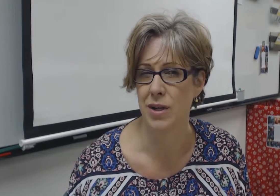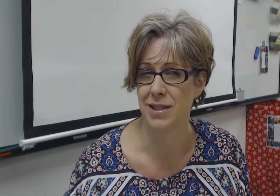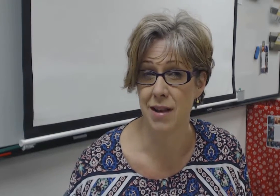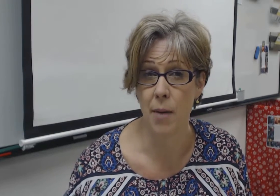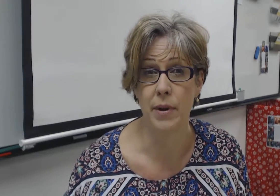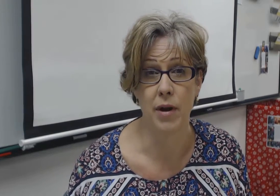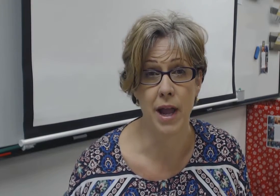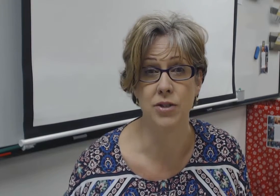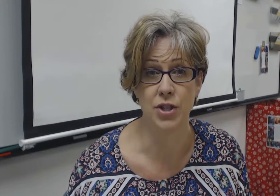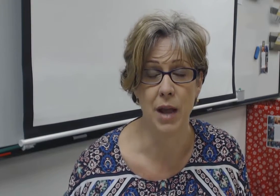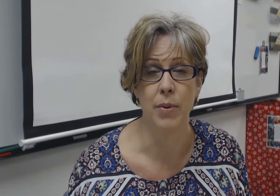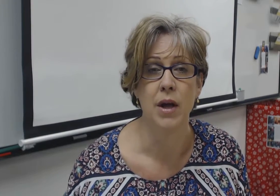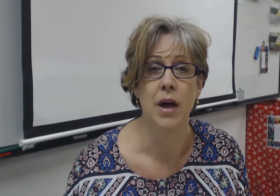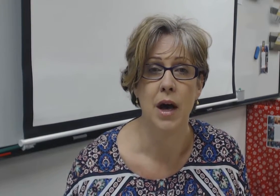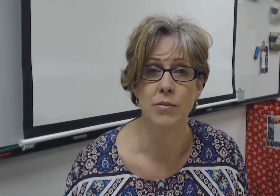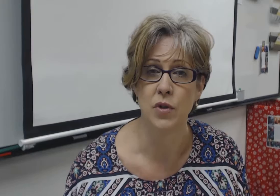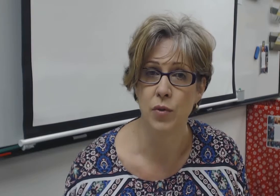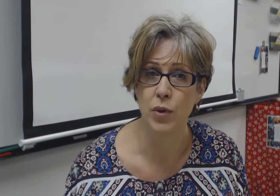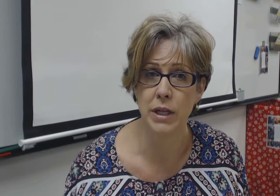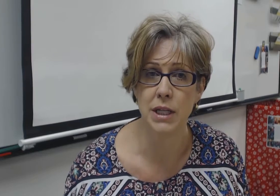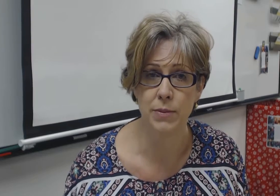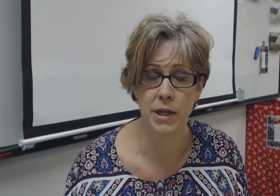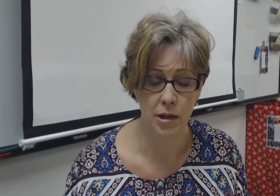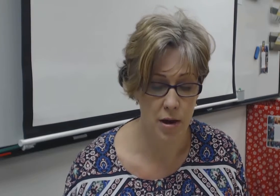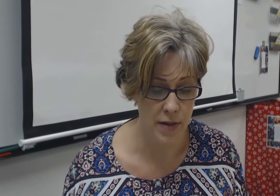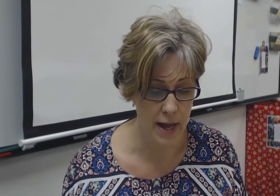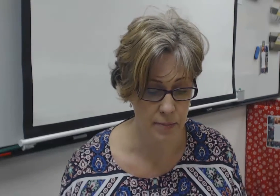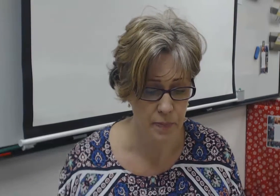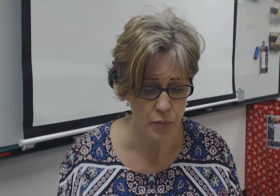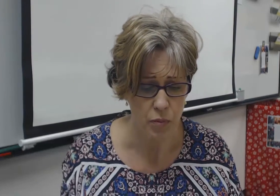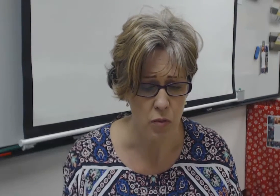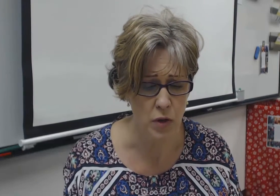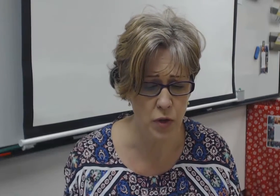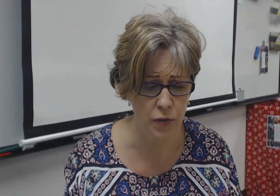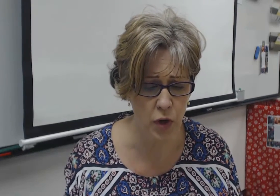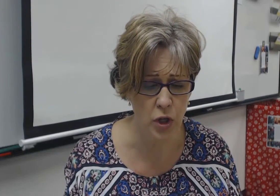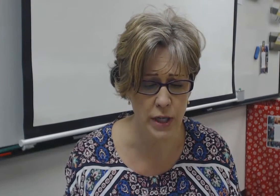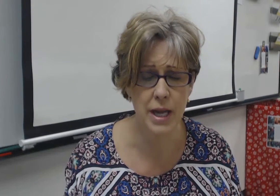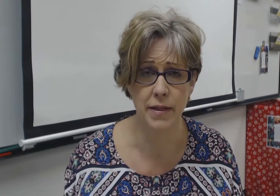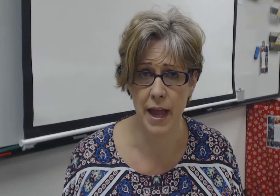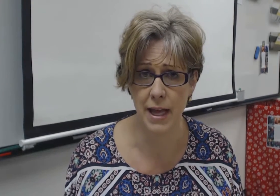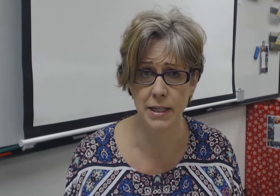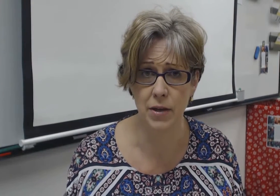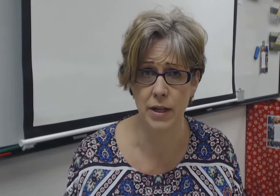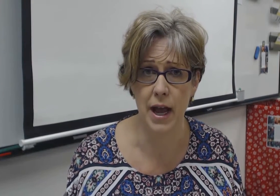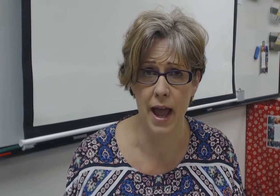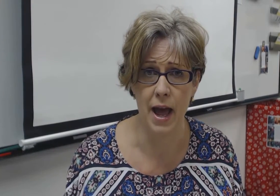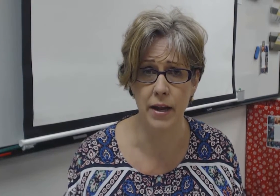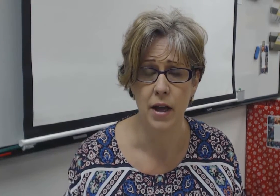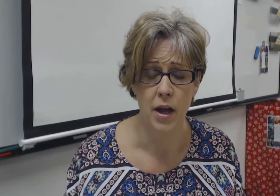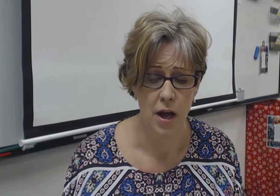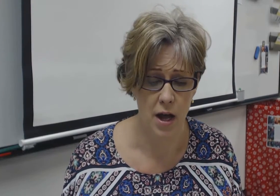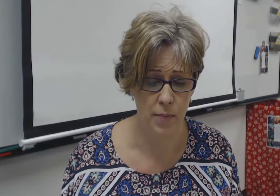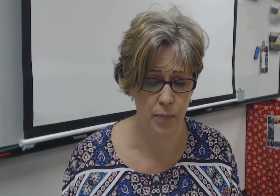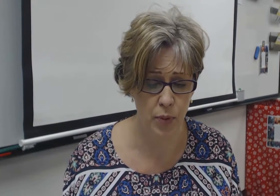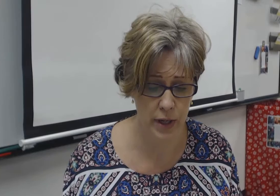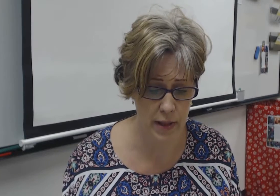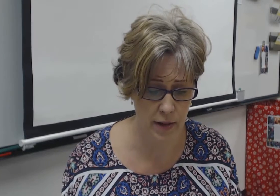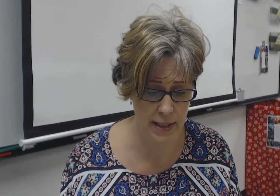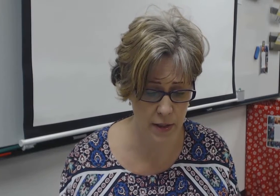a sloppier hand shape. So you really need to be clear on that. So if you're looking at the handout that I had put in the lesson